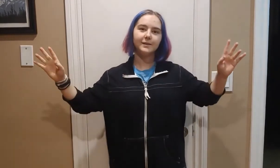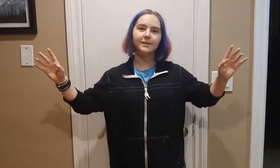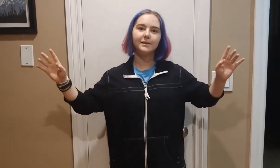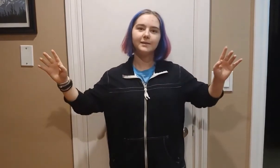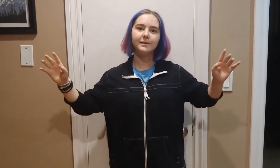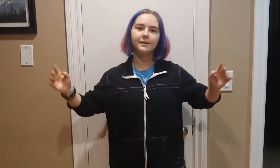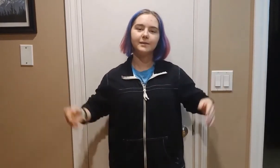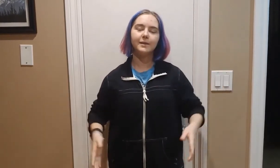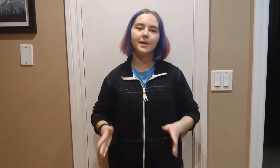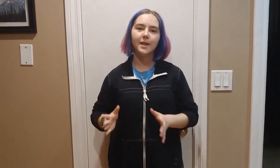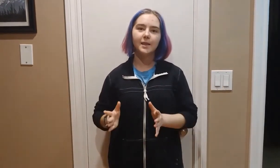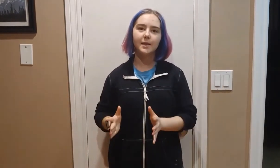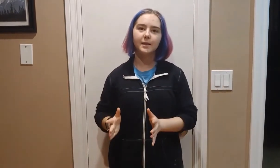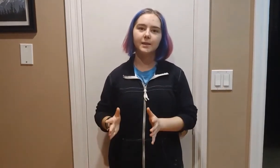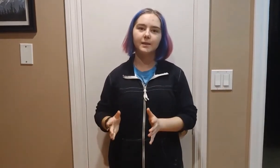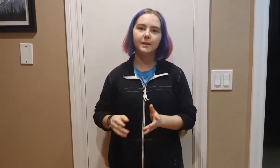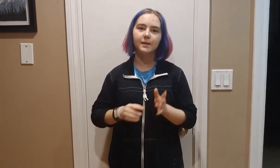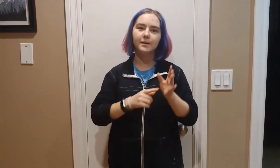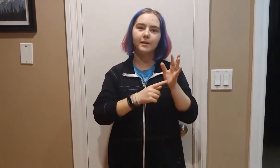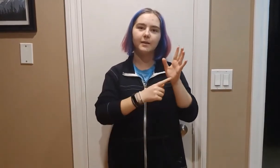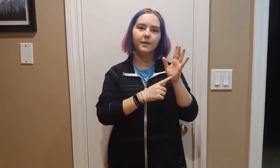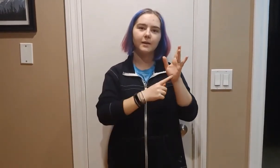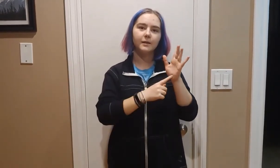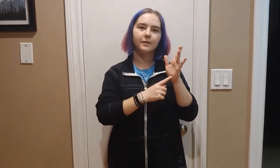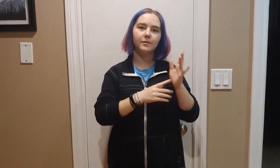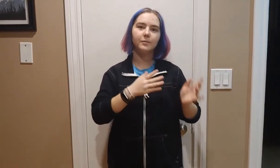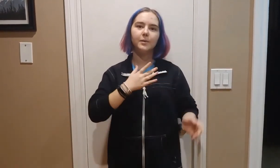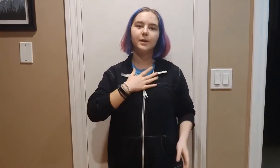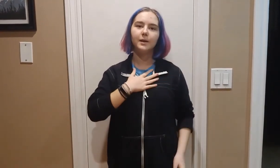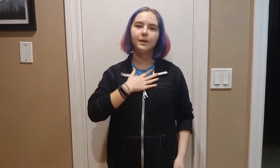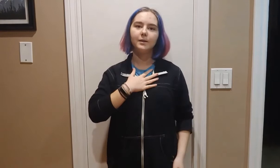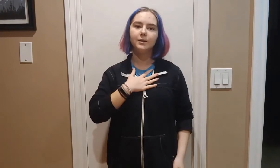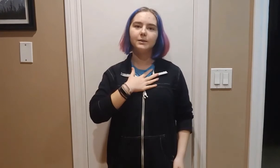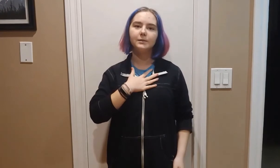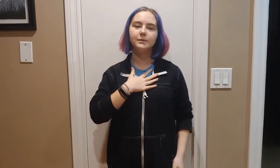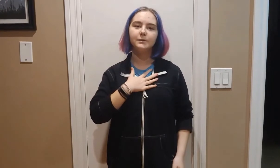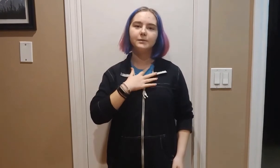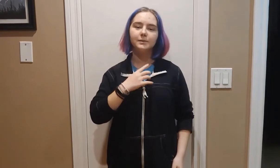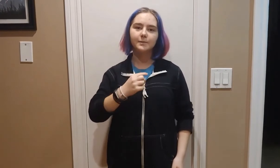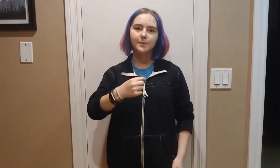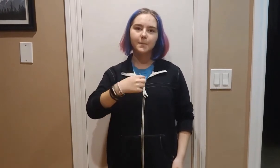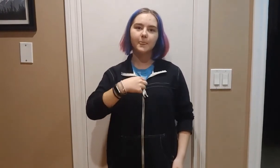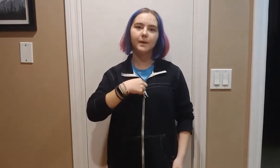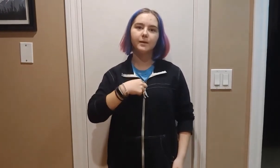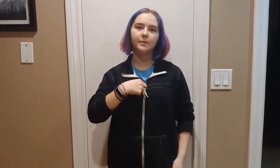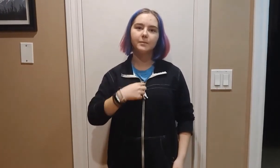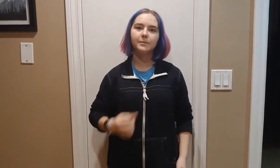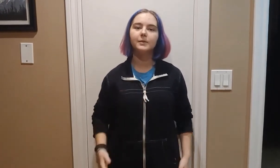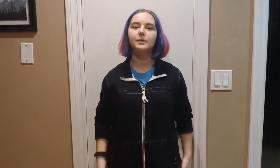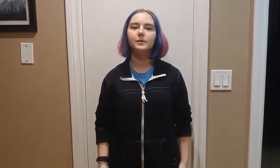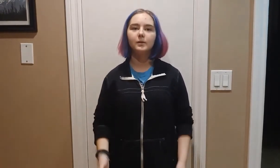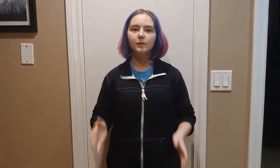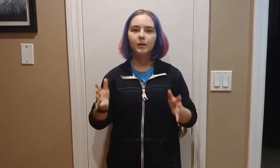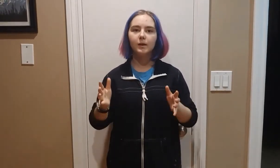shine. This little light of mine, I'm gonna let